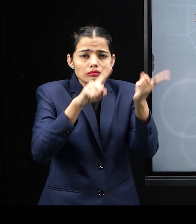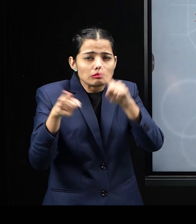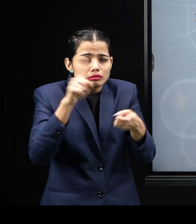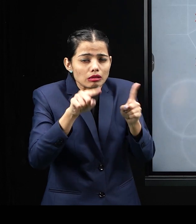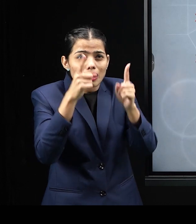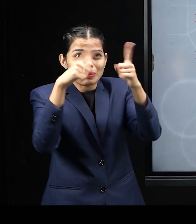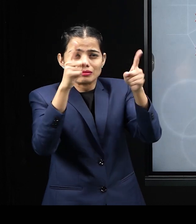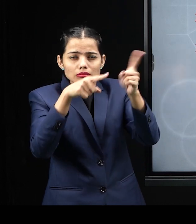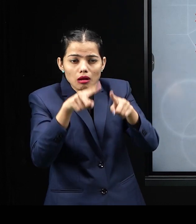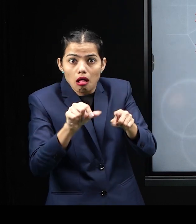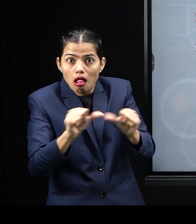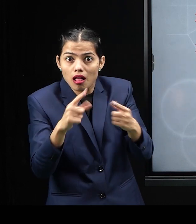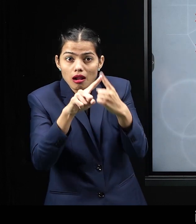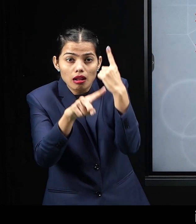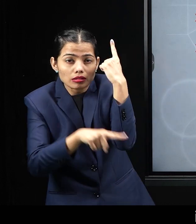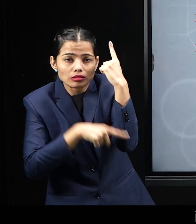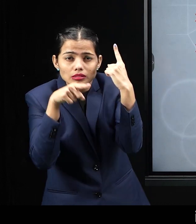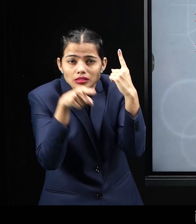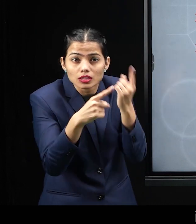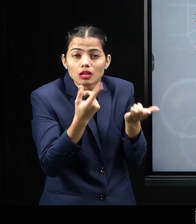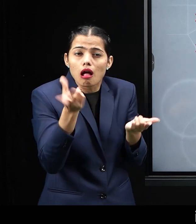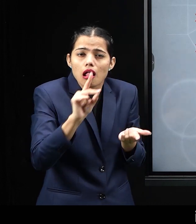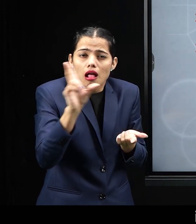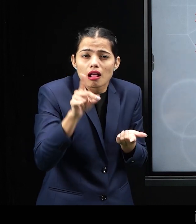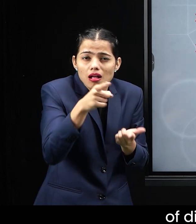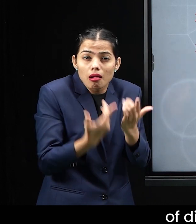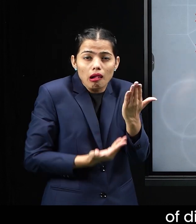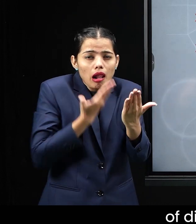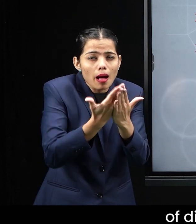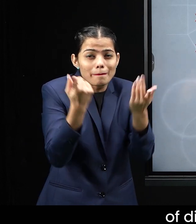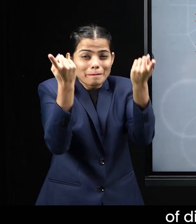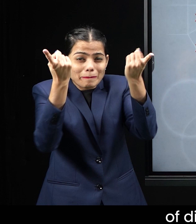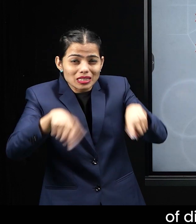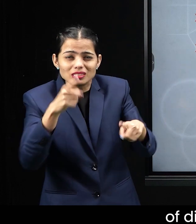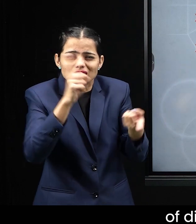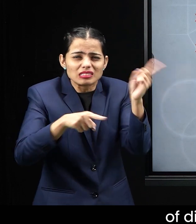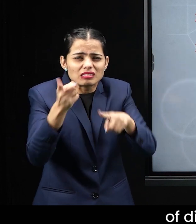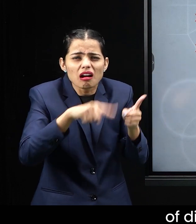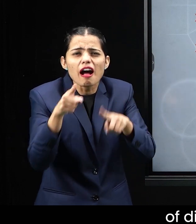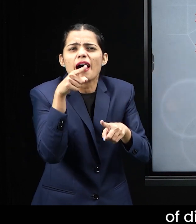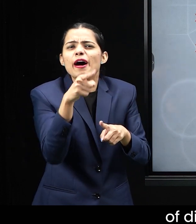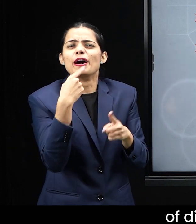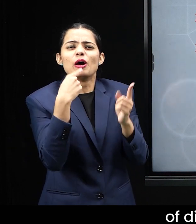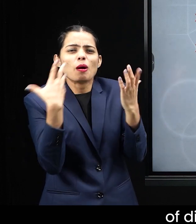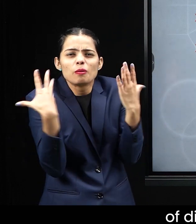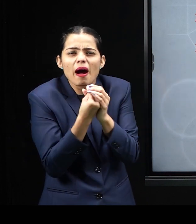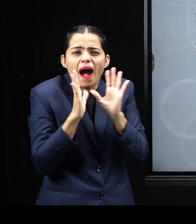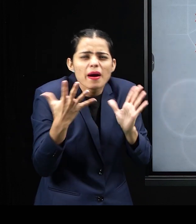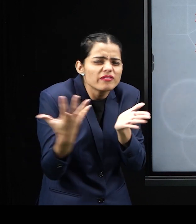Euclid's division algorithm is a repeated application of division lemma until we get zero